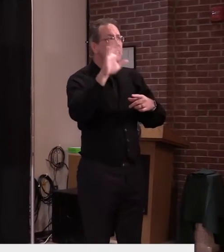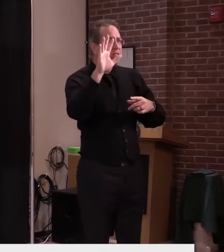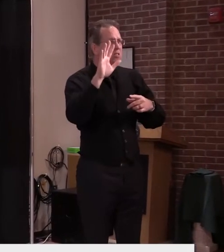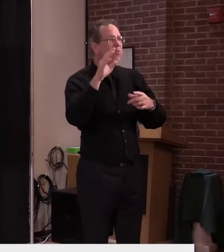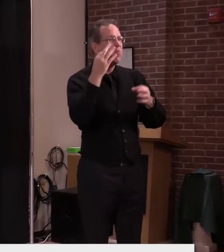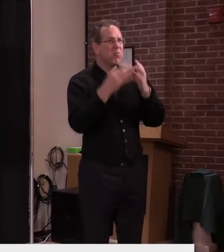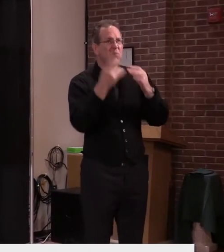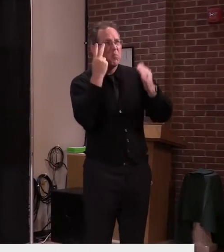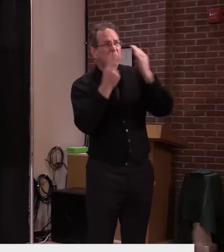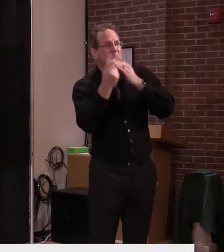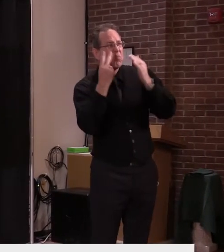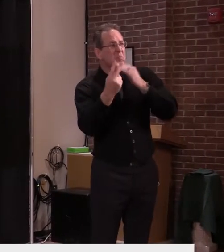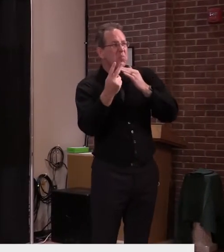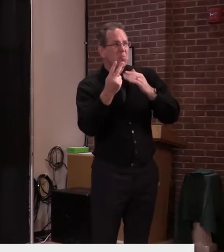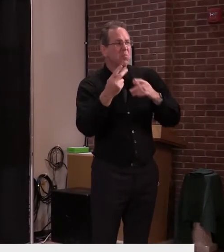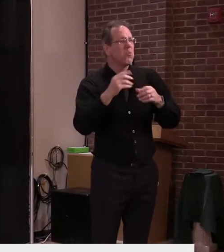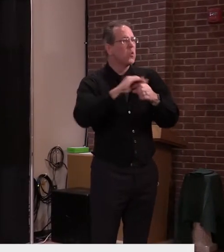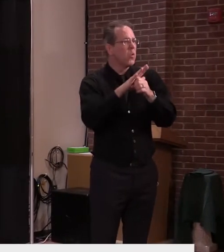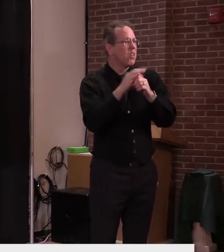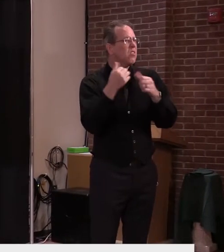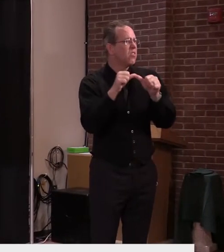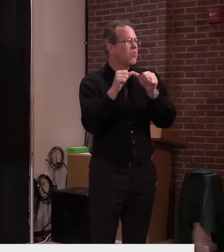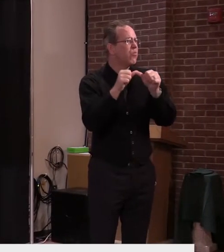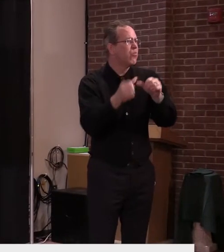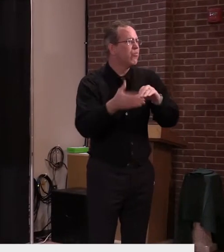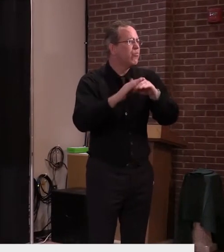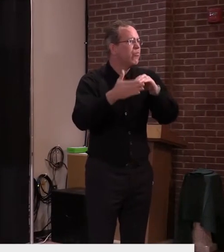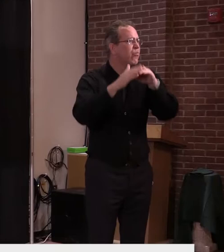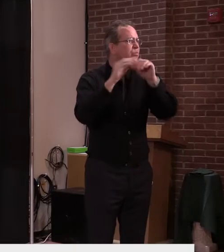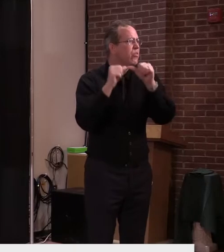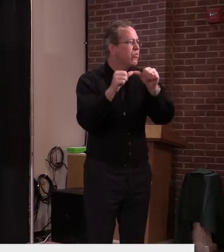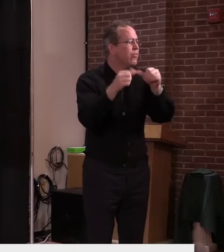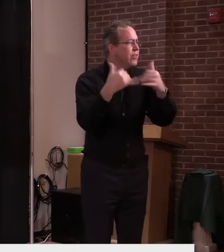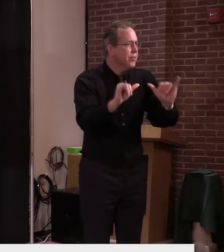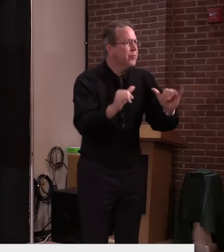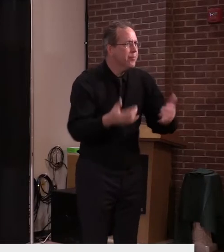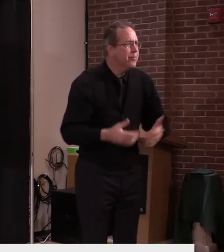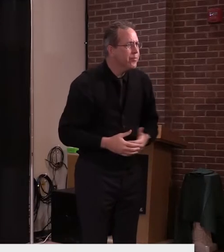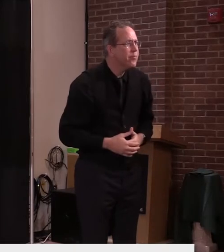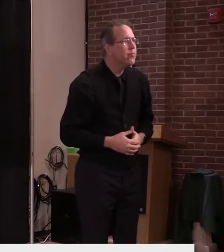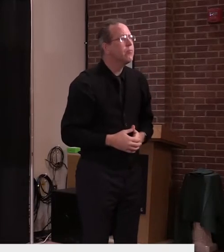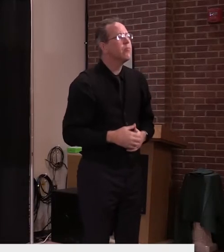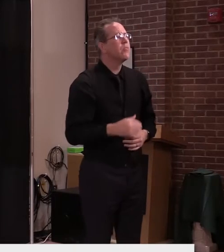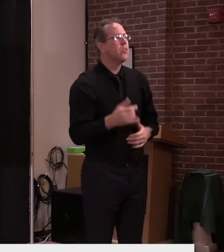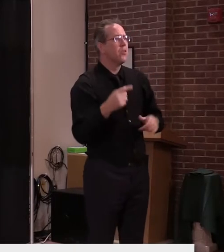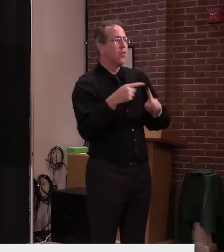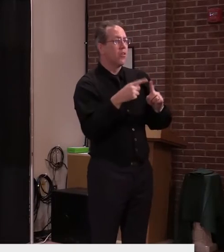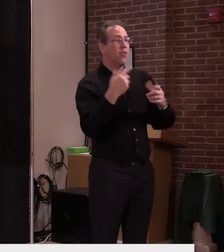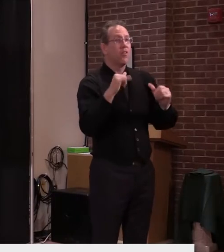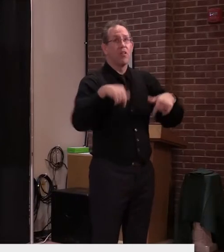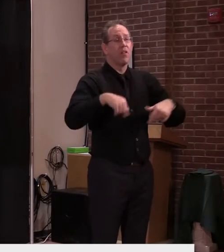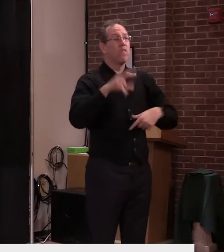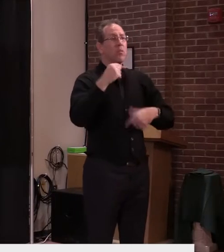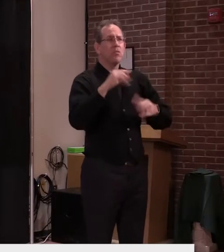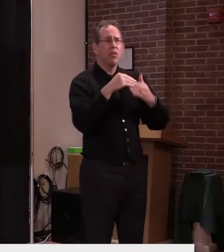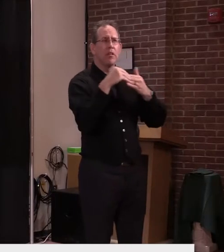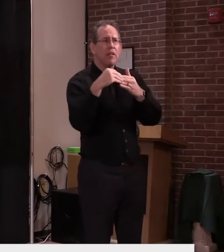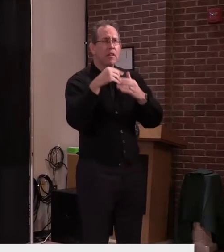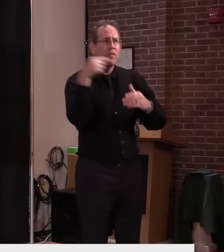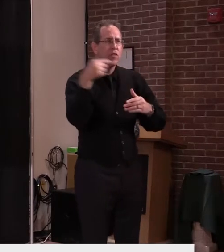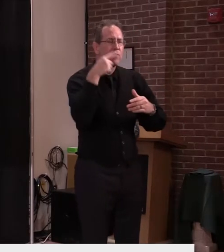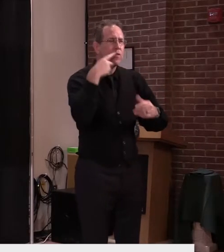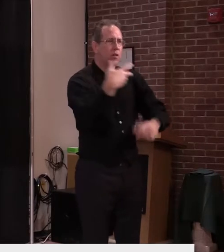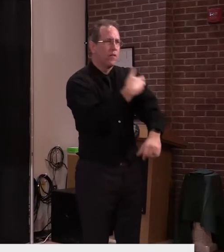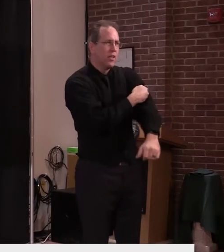while. Although Vermont leads the nation in vaccinations, and as a result, we have one of the lowest